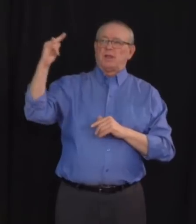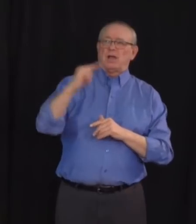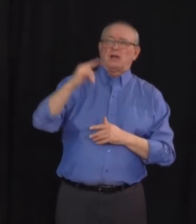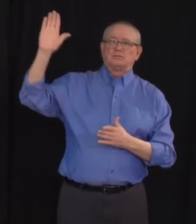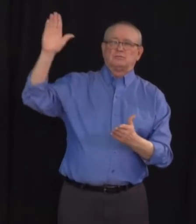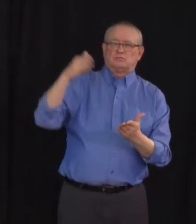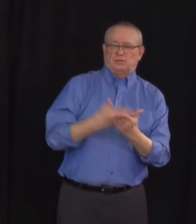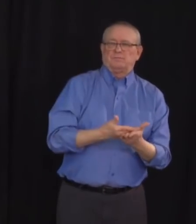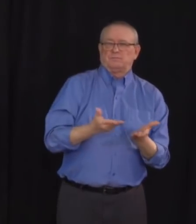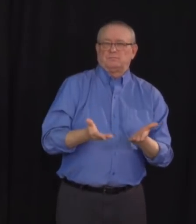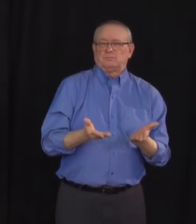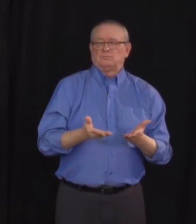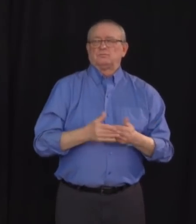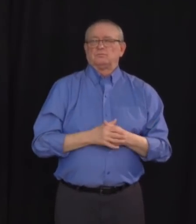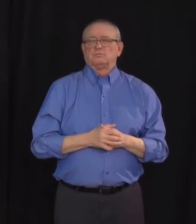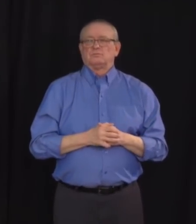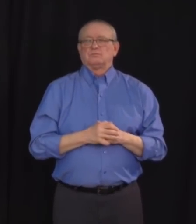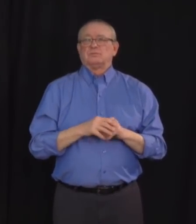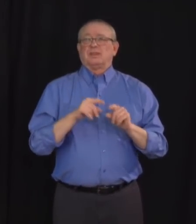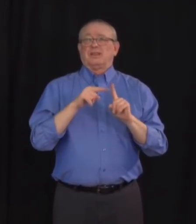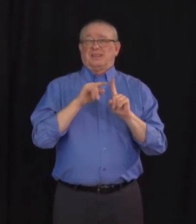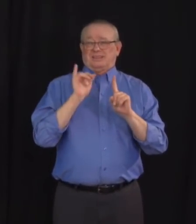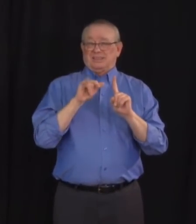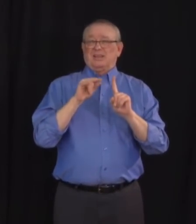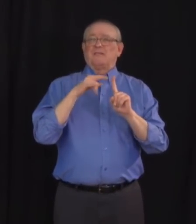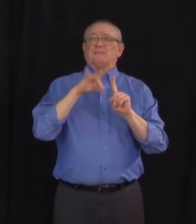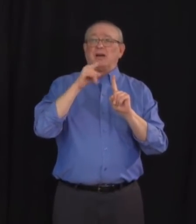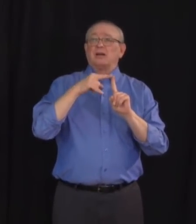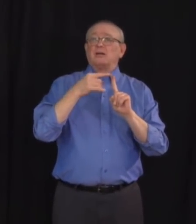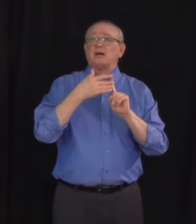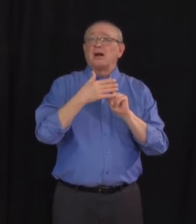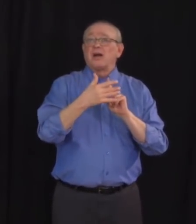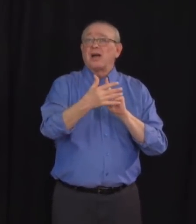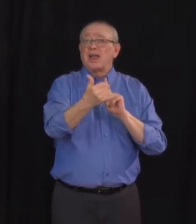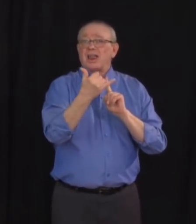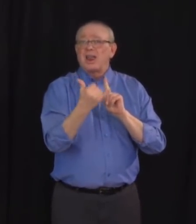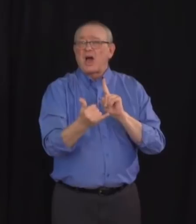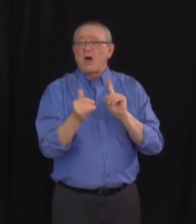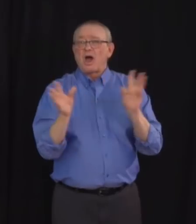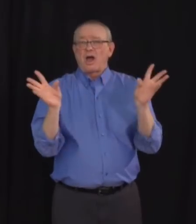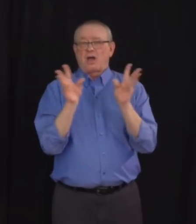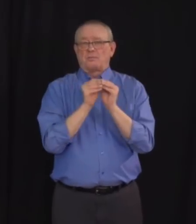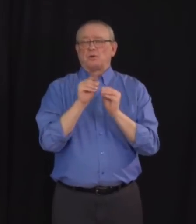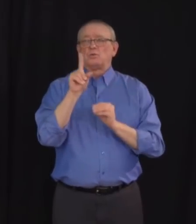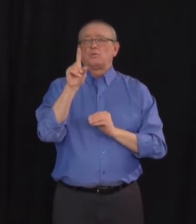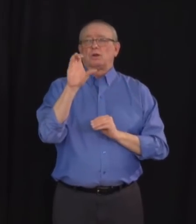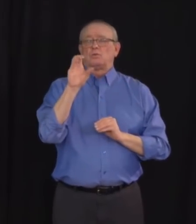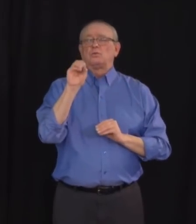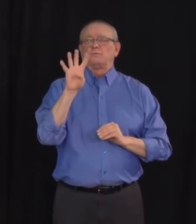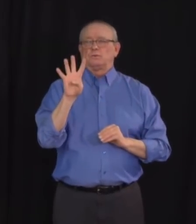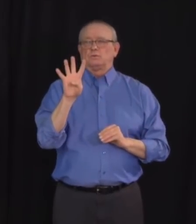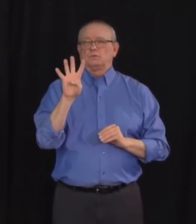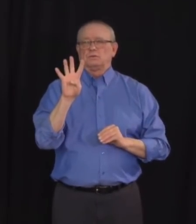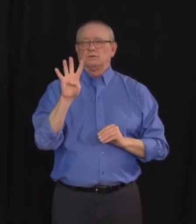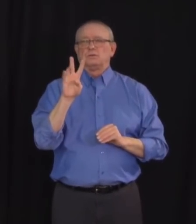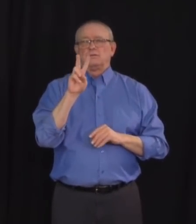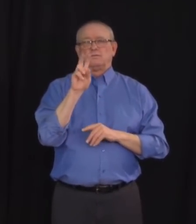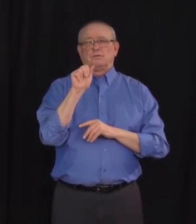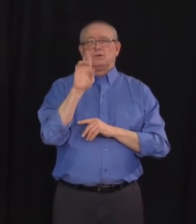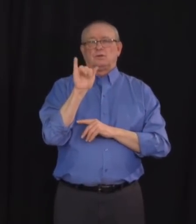104 positive variant cases identified among all the samples that have been taken. At the same time, more